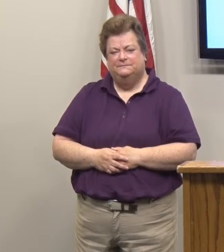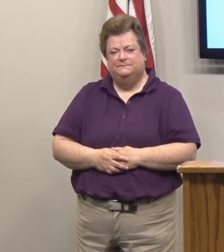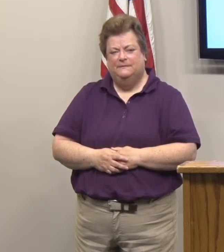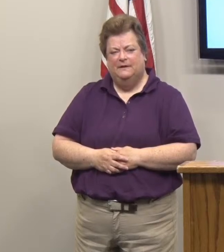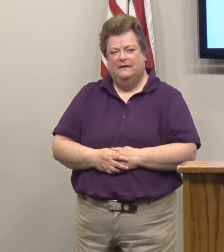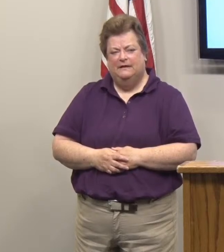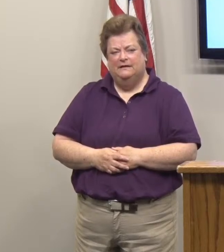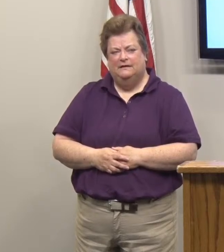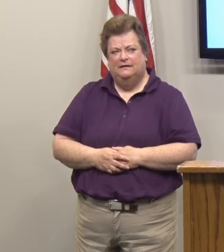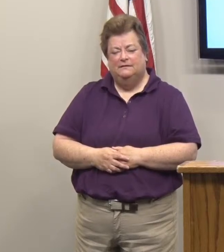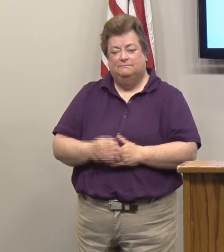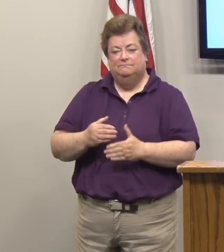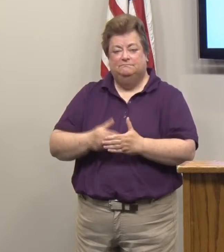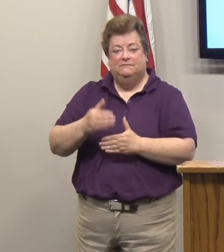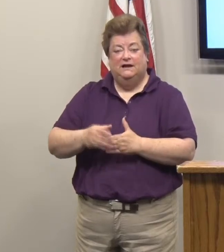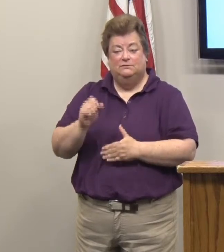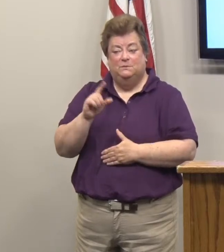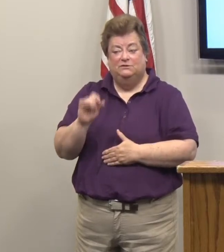coming weeks.